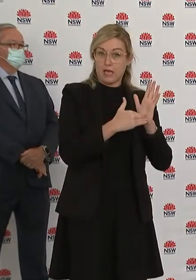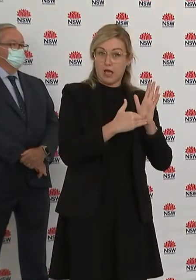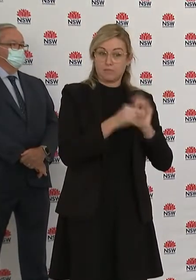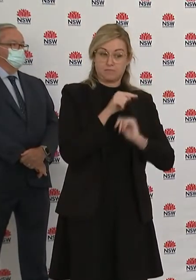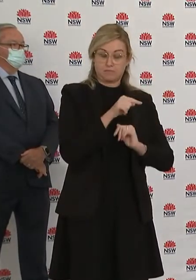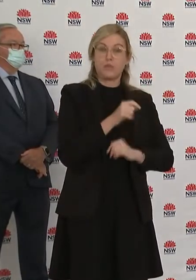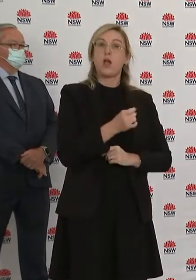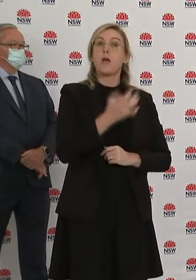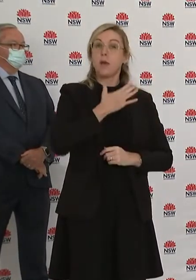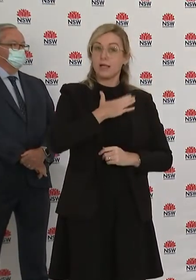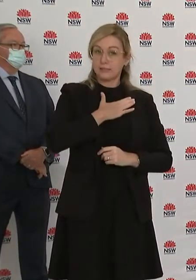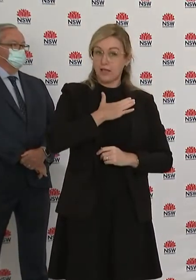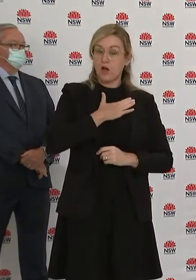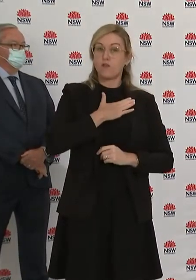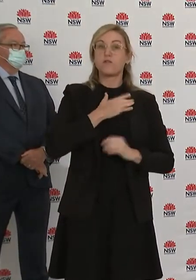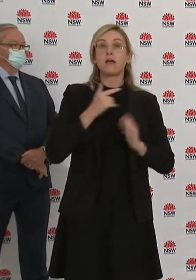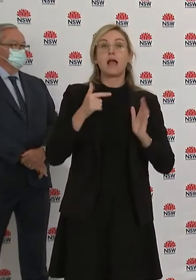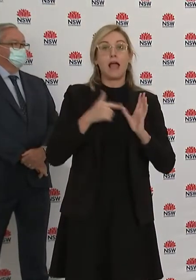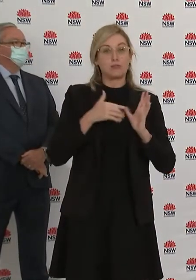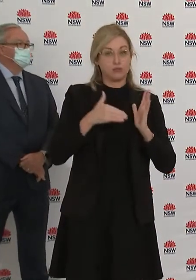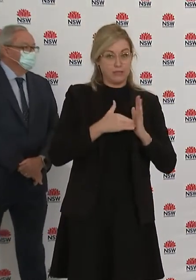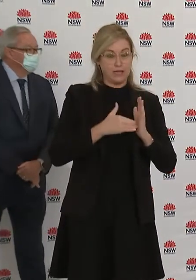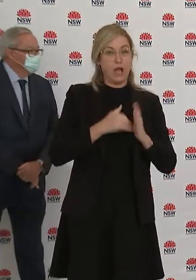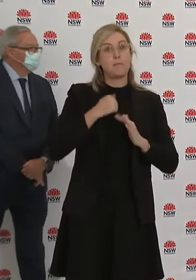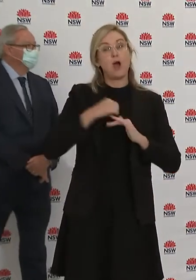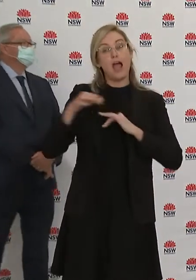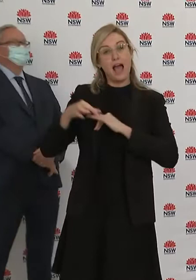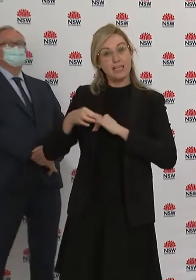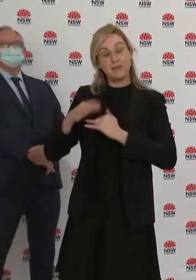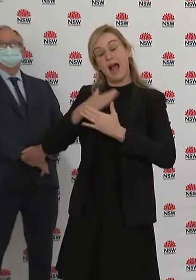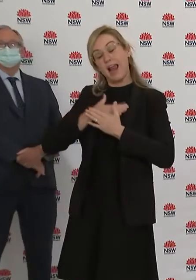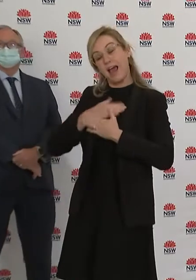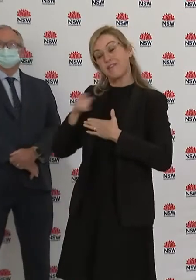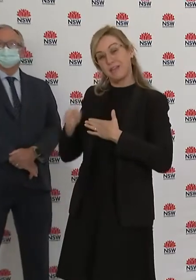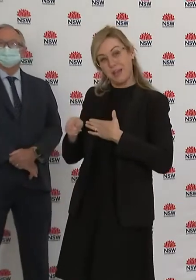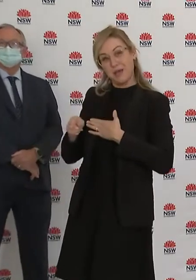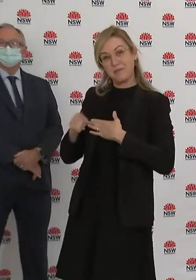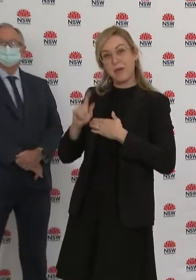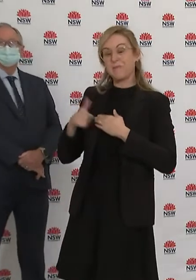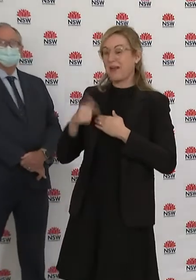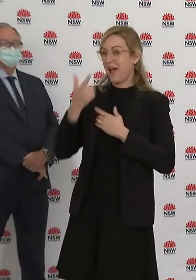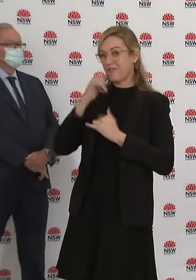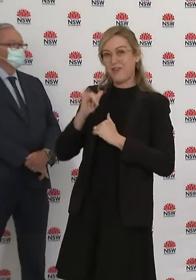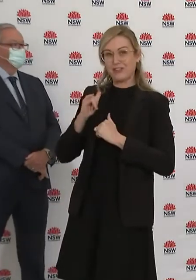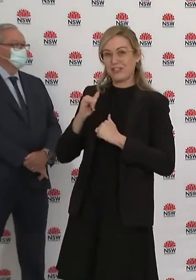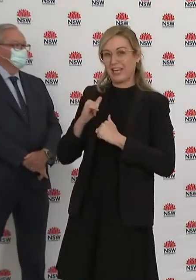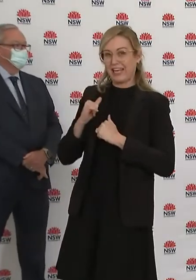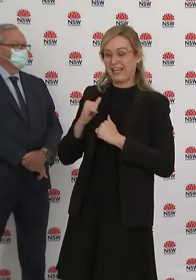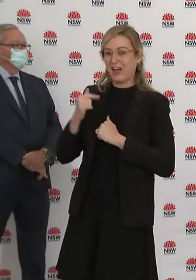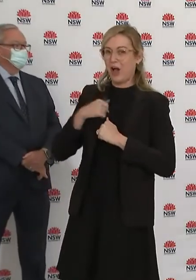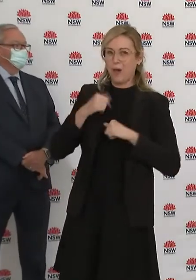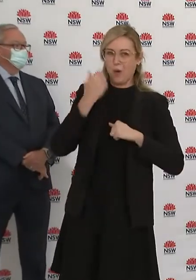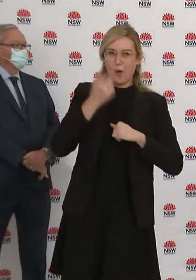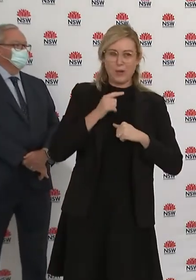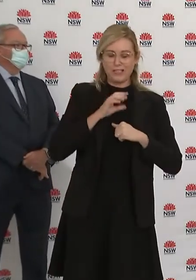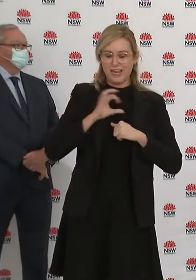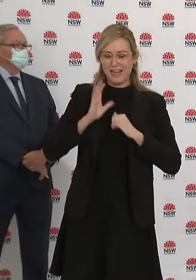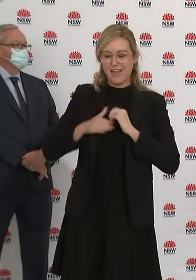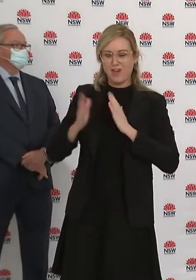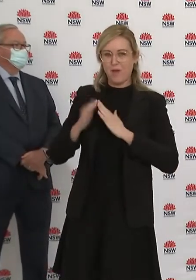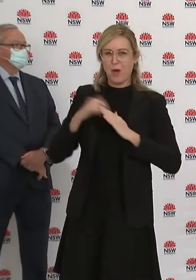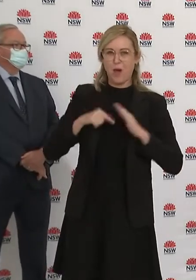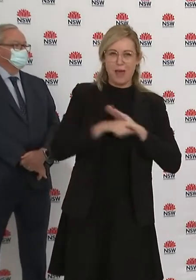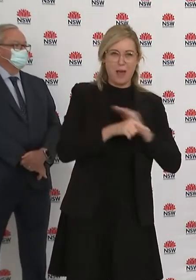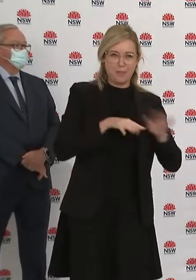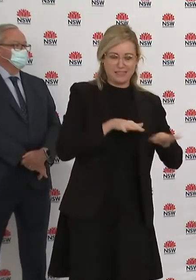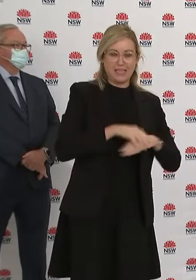My husband, who I do care for dearly, but has not seen much of me, but has had his first dose of